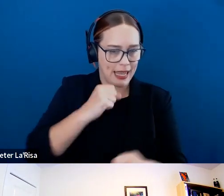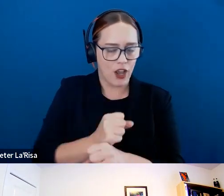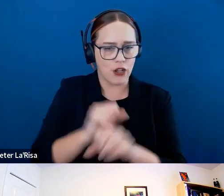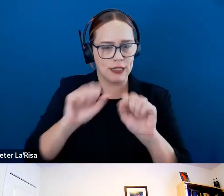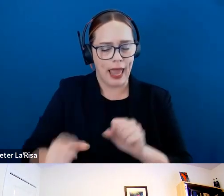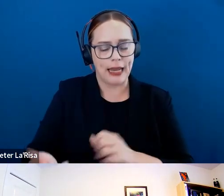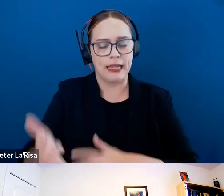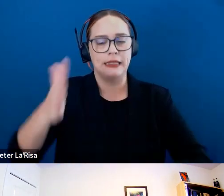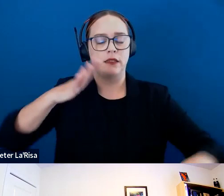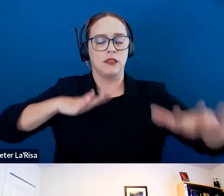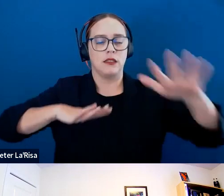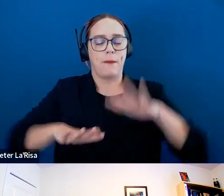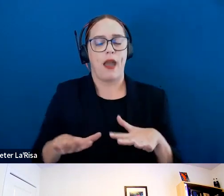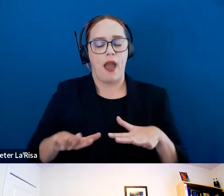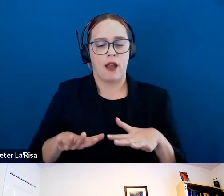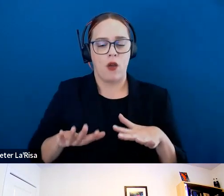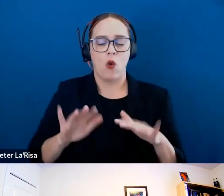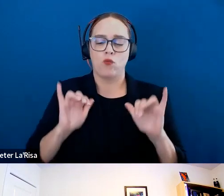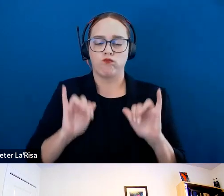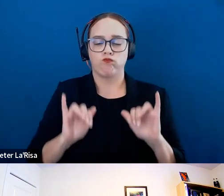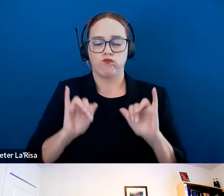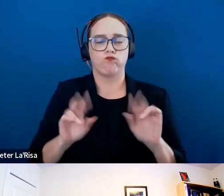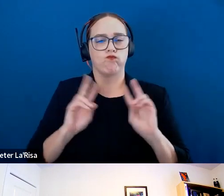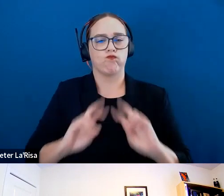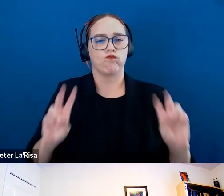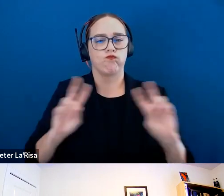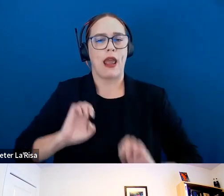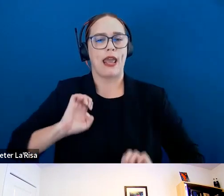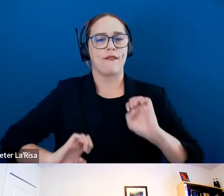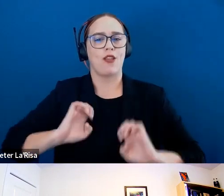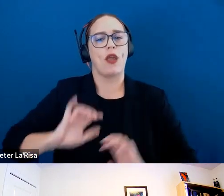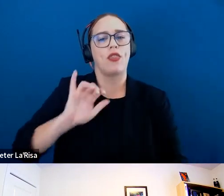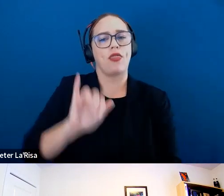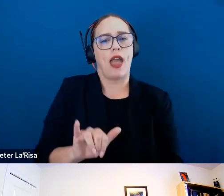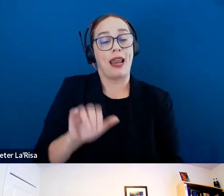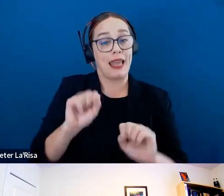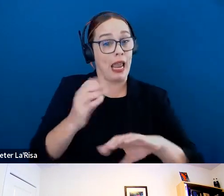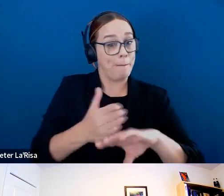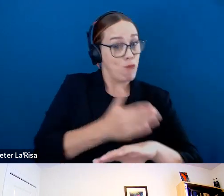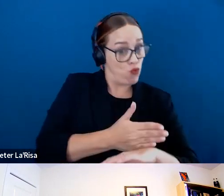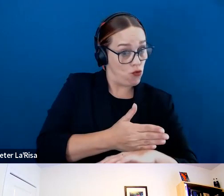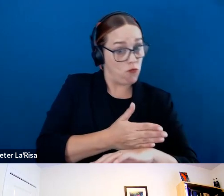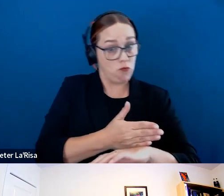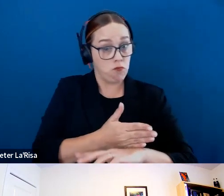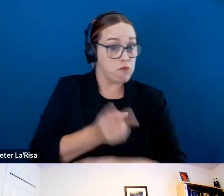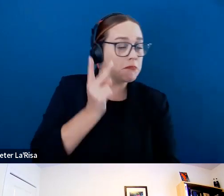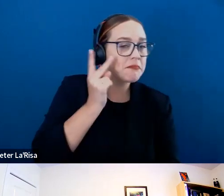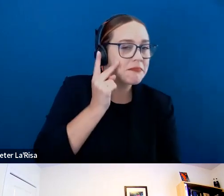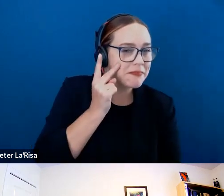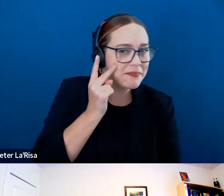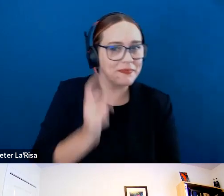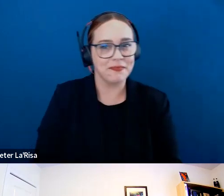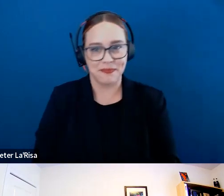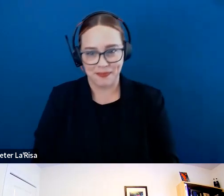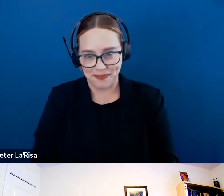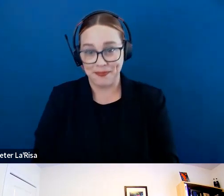step back and evaluate that, and see where are there rooms for improvement. I know when Melanie